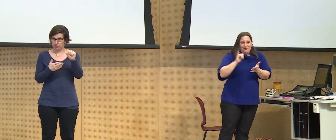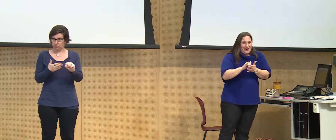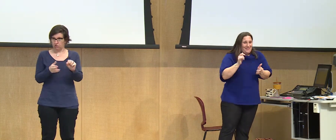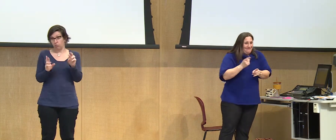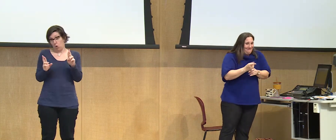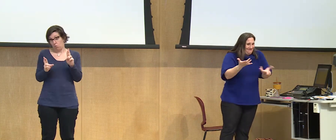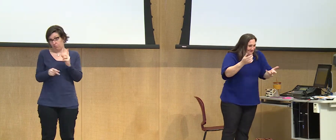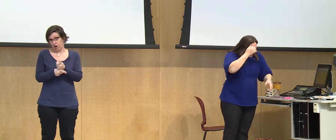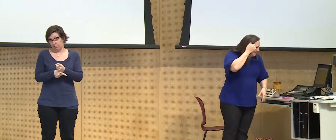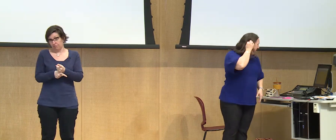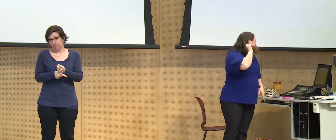right?